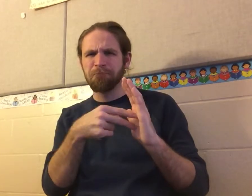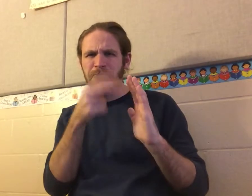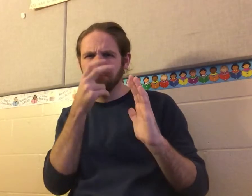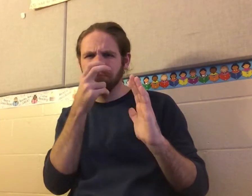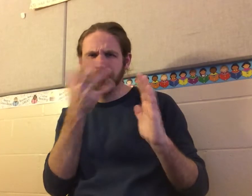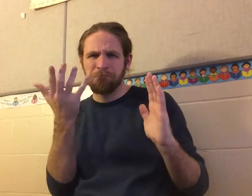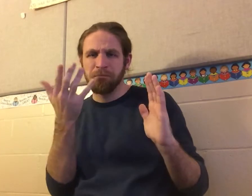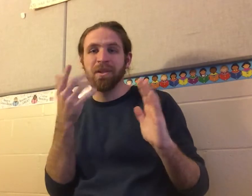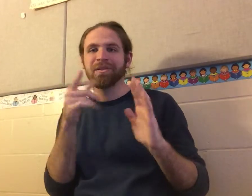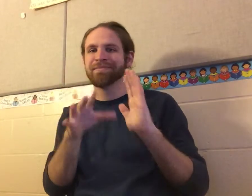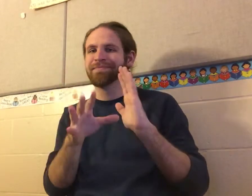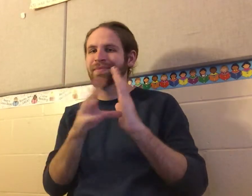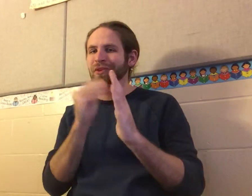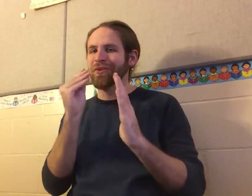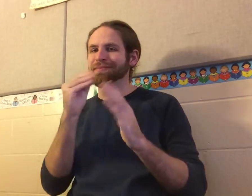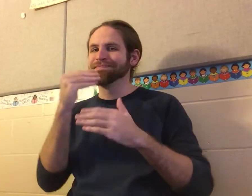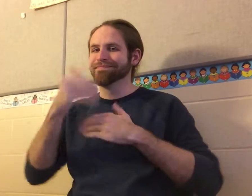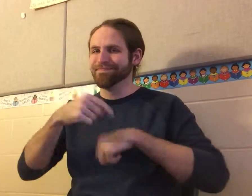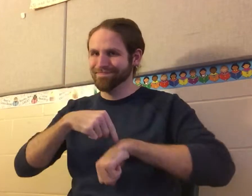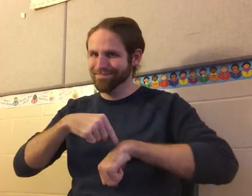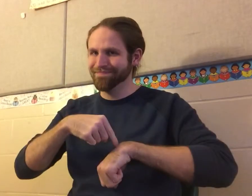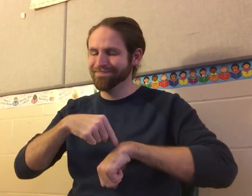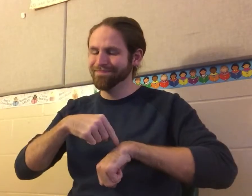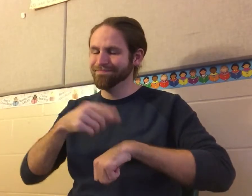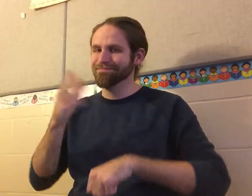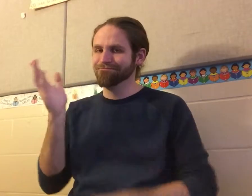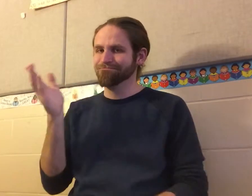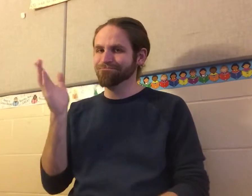time. In the meantime, be thinking about how a fly